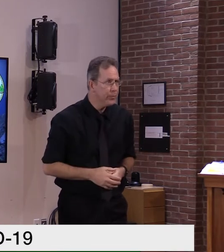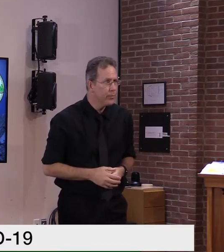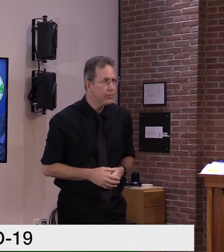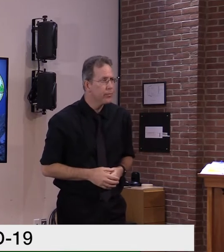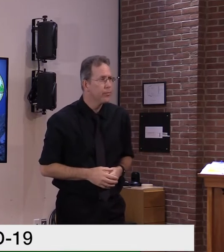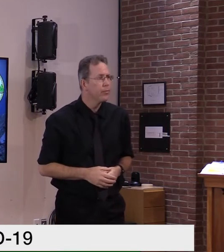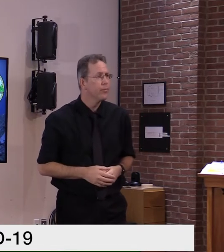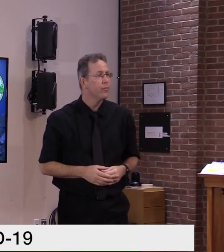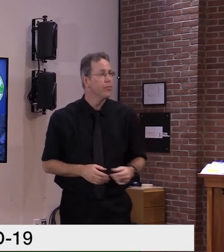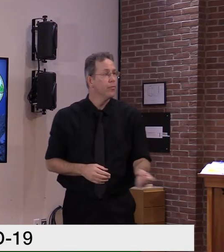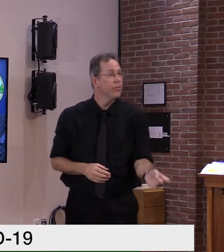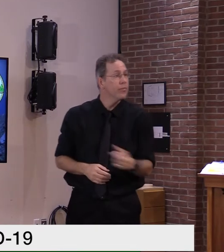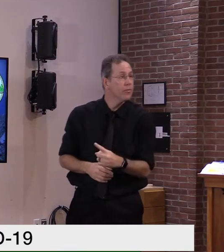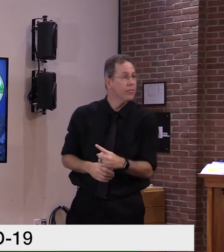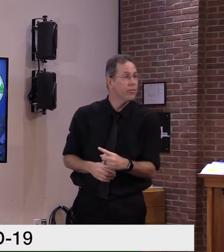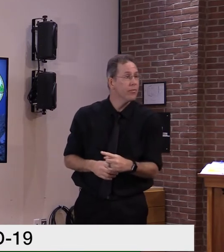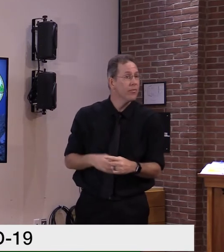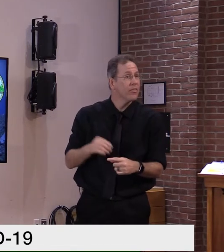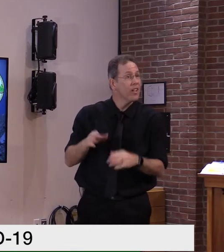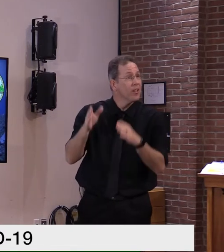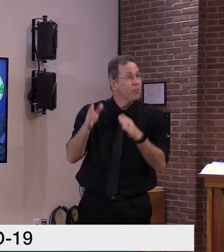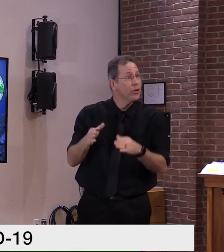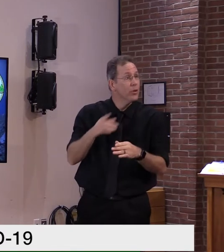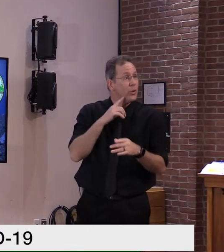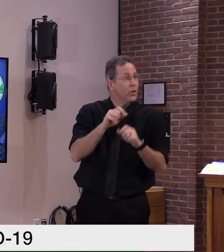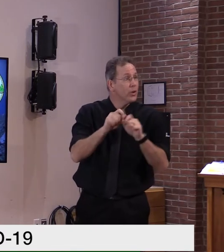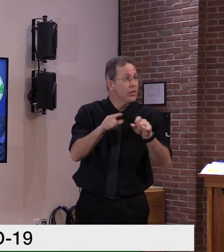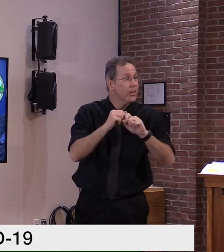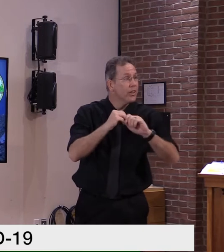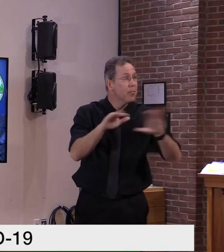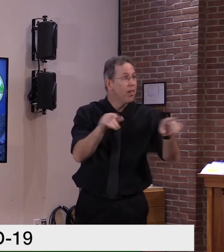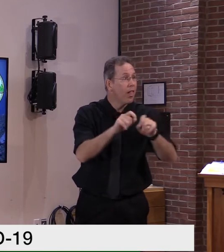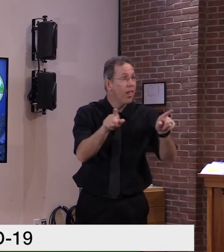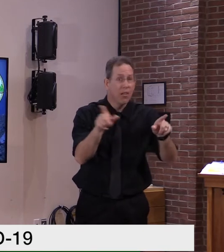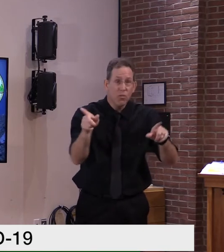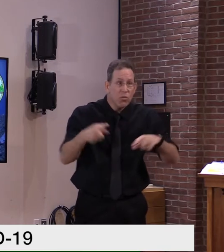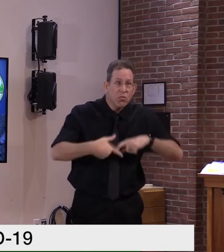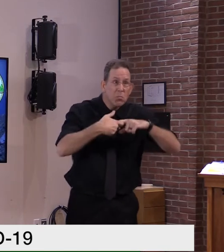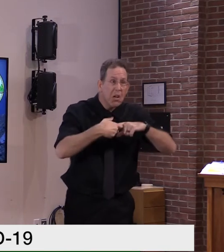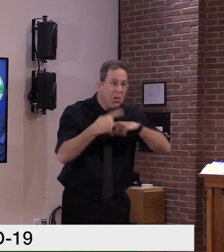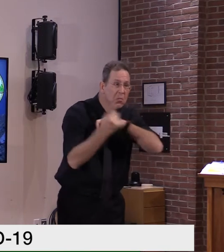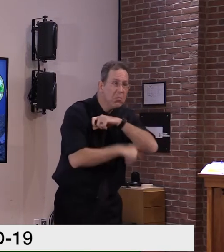employee suspended or still on the job? I don't know. I don't even know who the employee is yet, Mike.